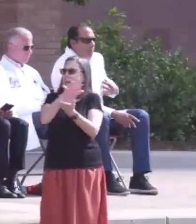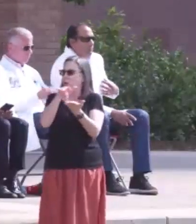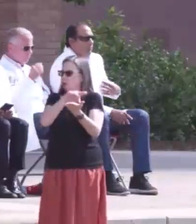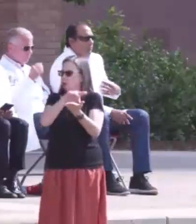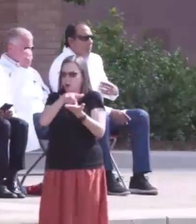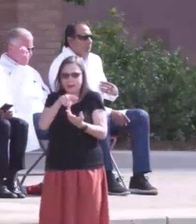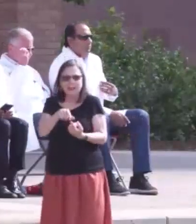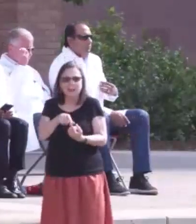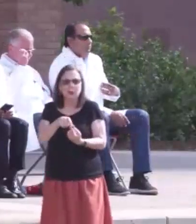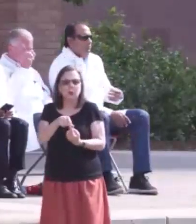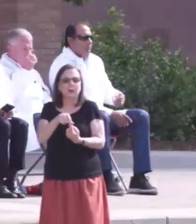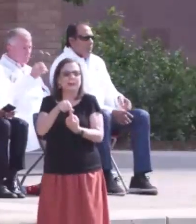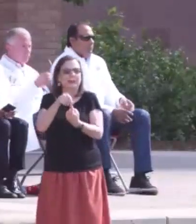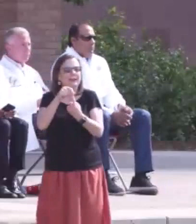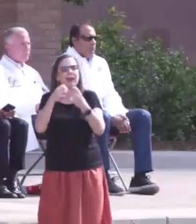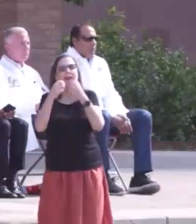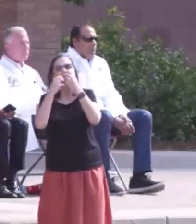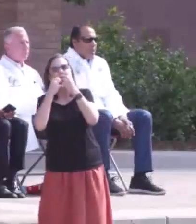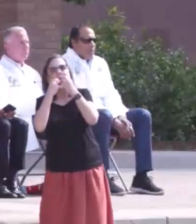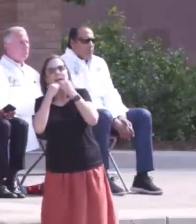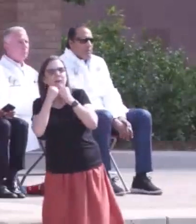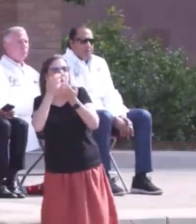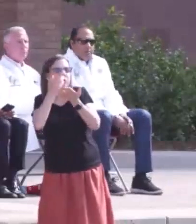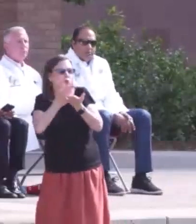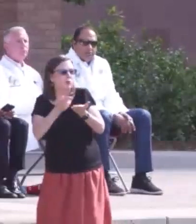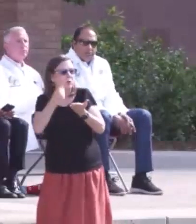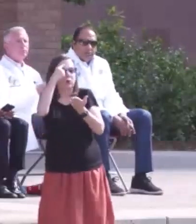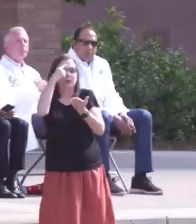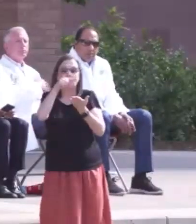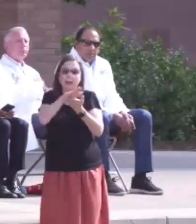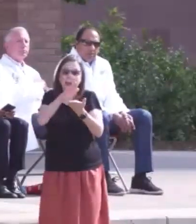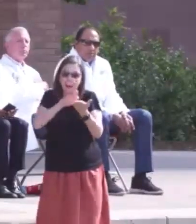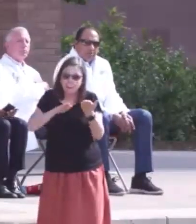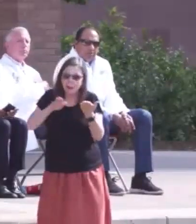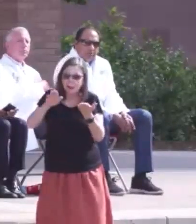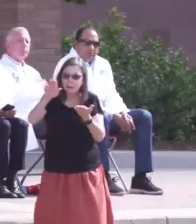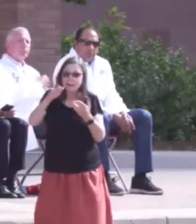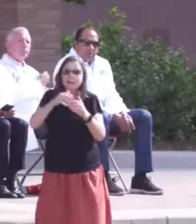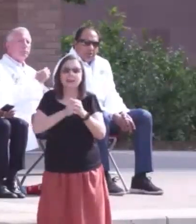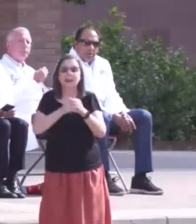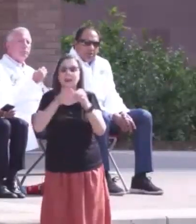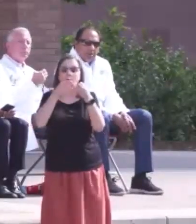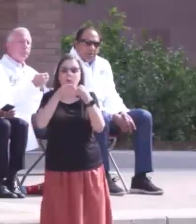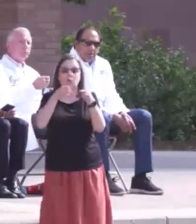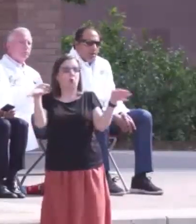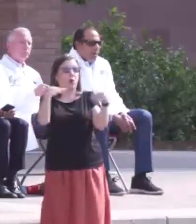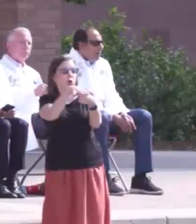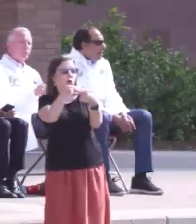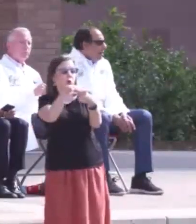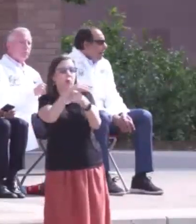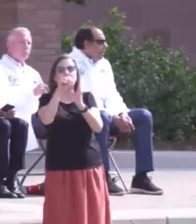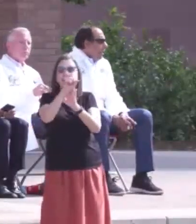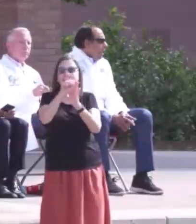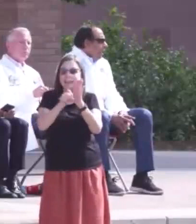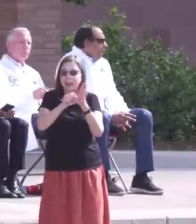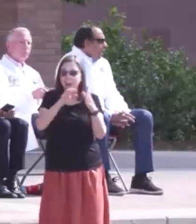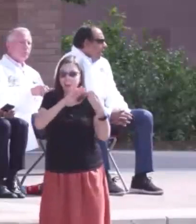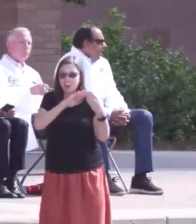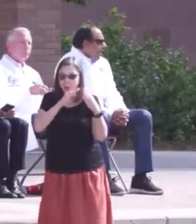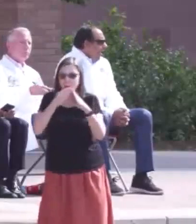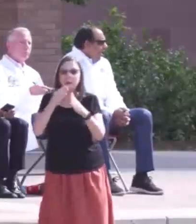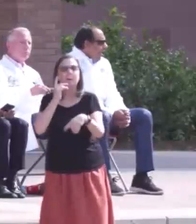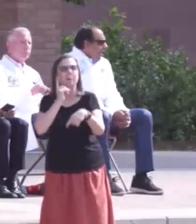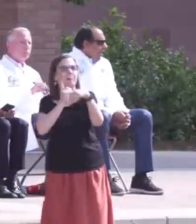valuable as a resource to our campus, the broader local and state community, as well